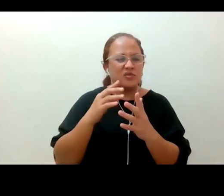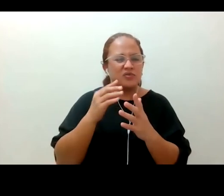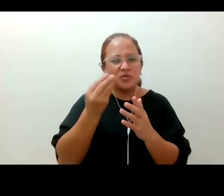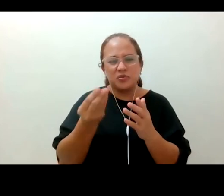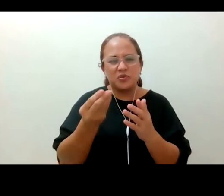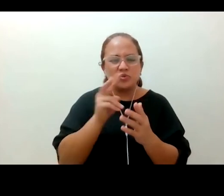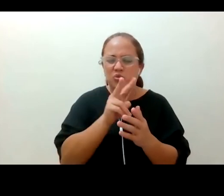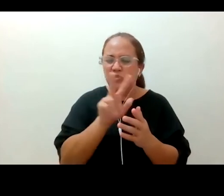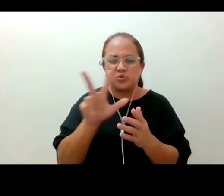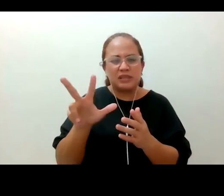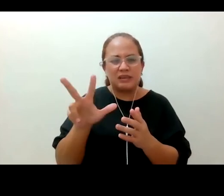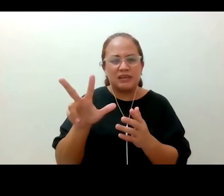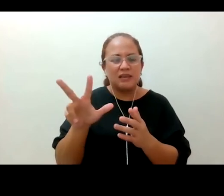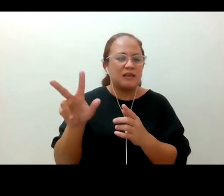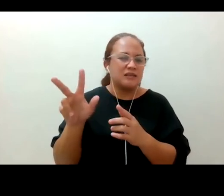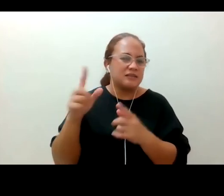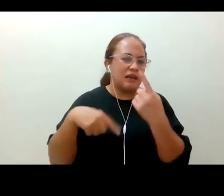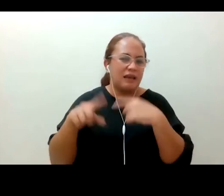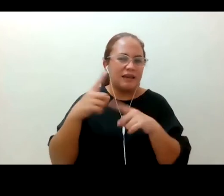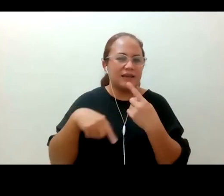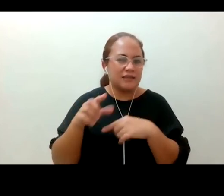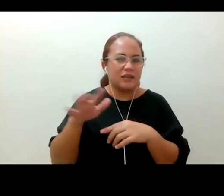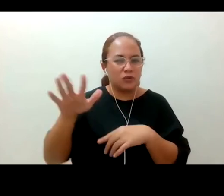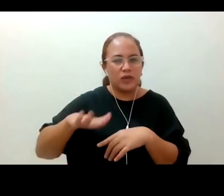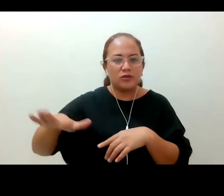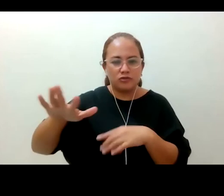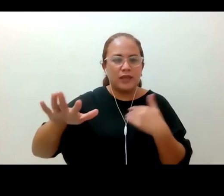where location makes a difference.